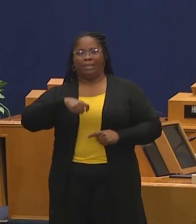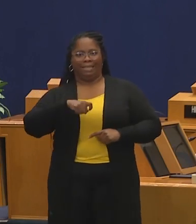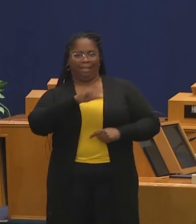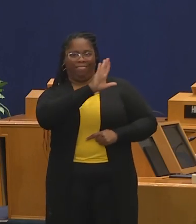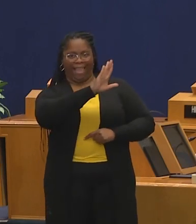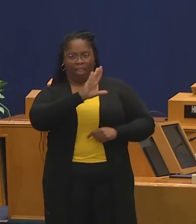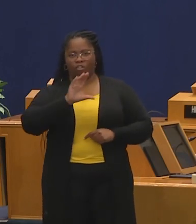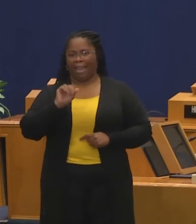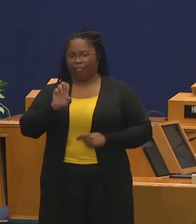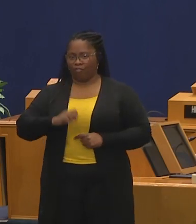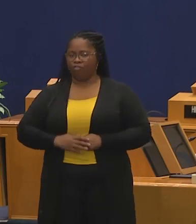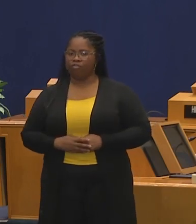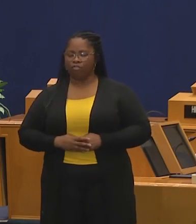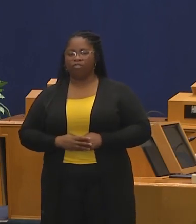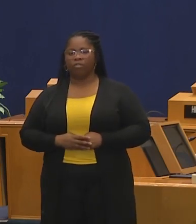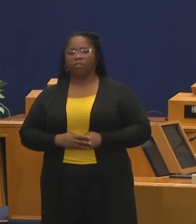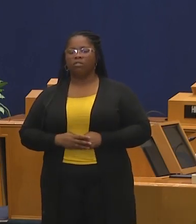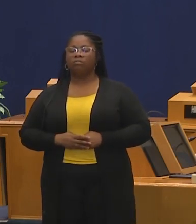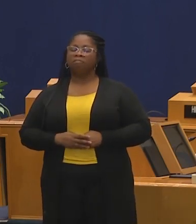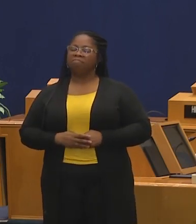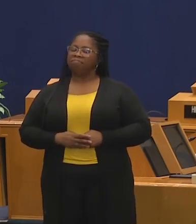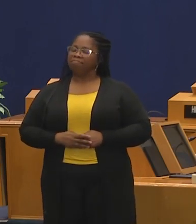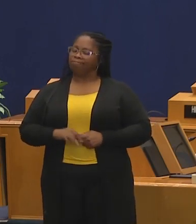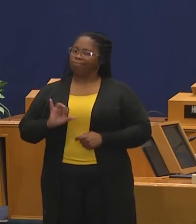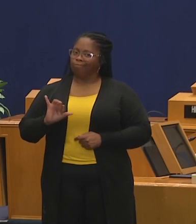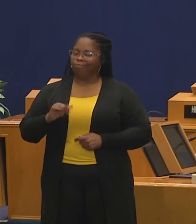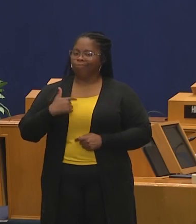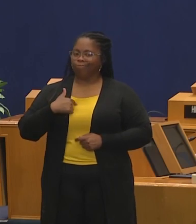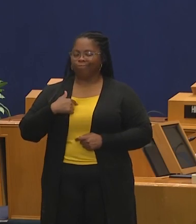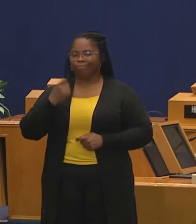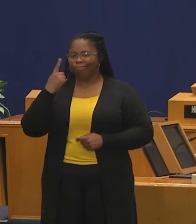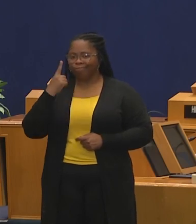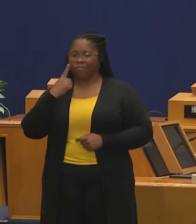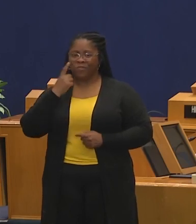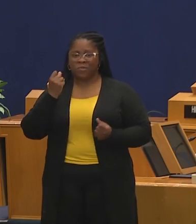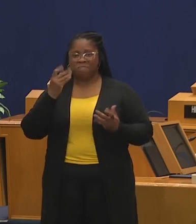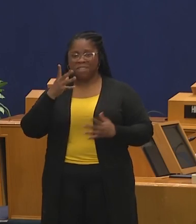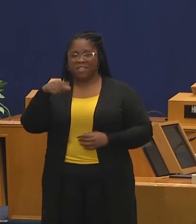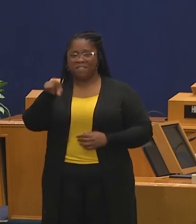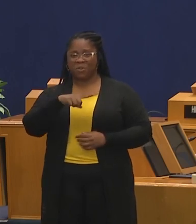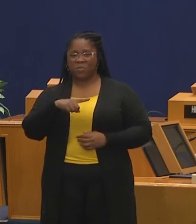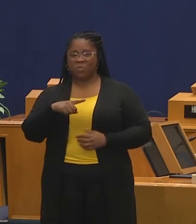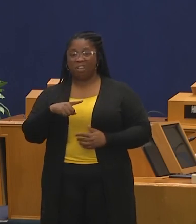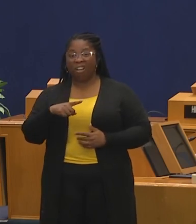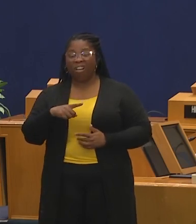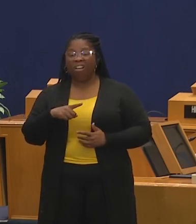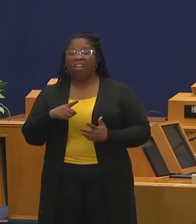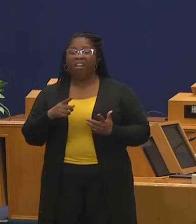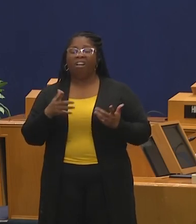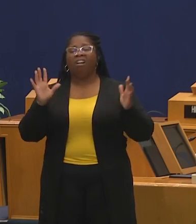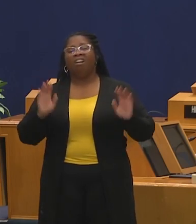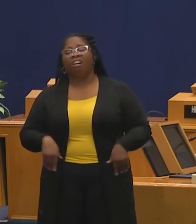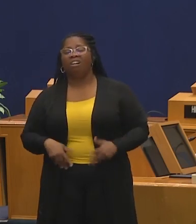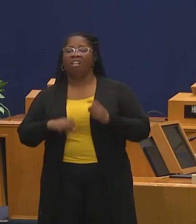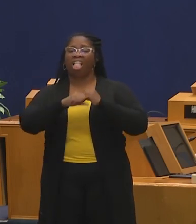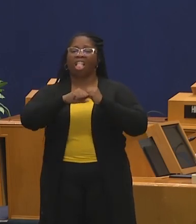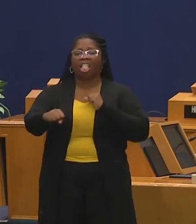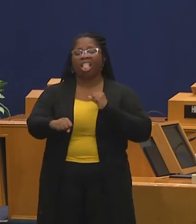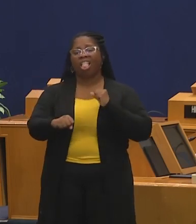I appreciate that for many of us, this announcement that we will extend the health officer